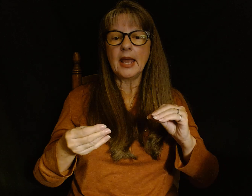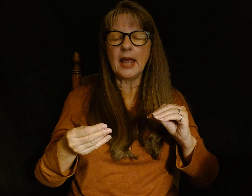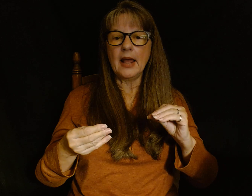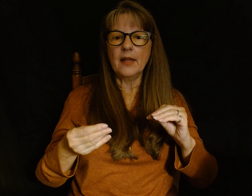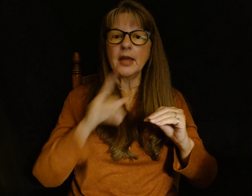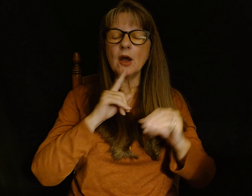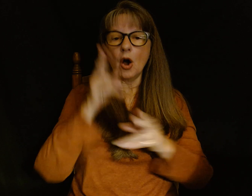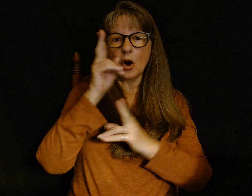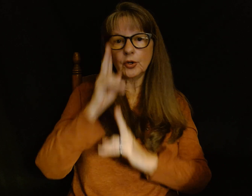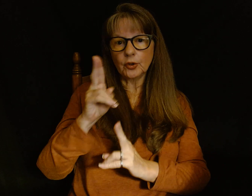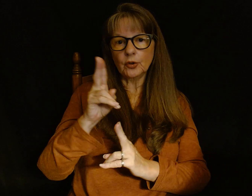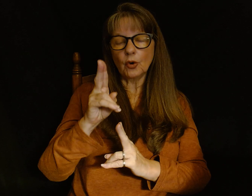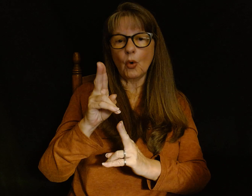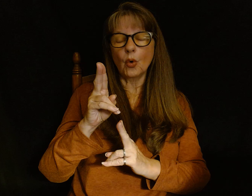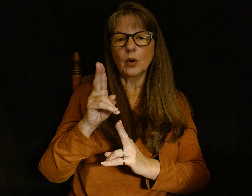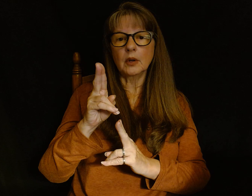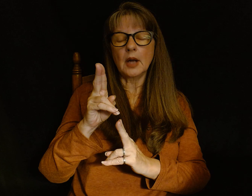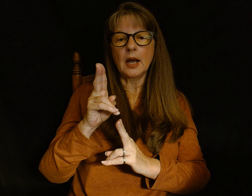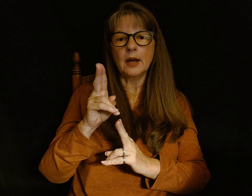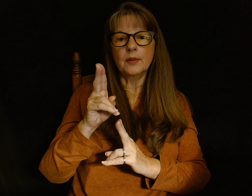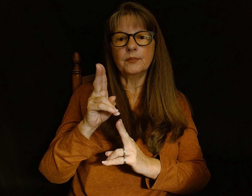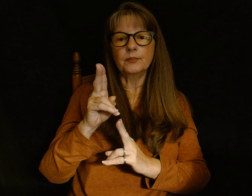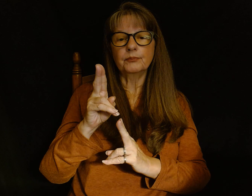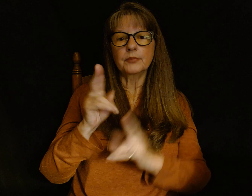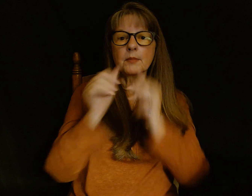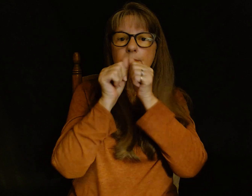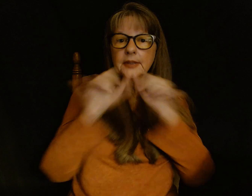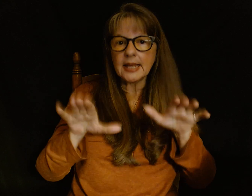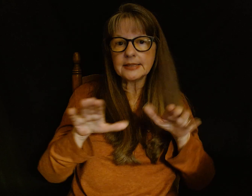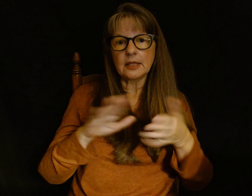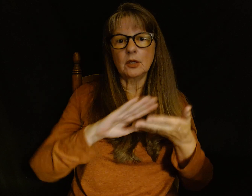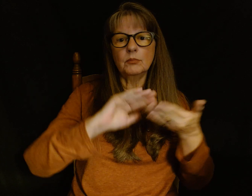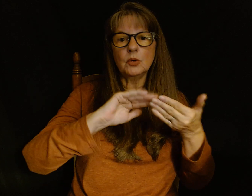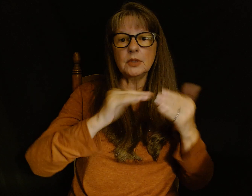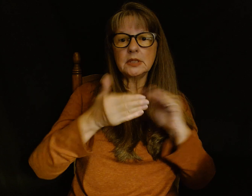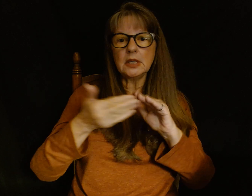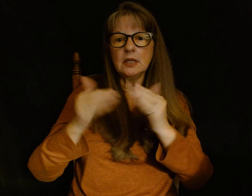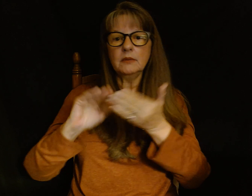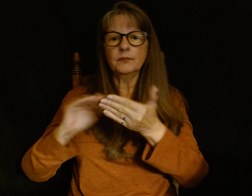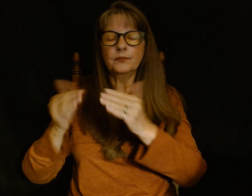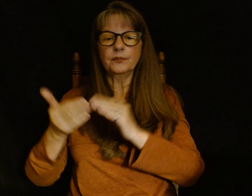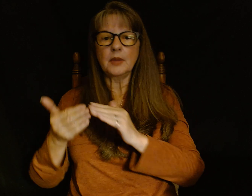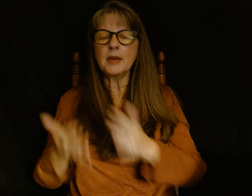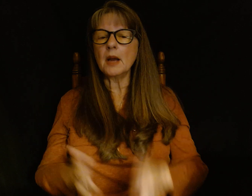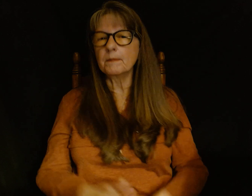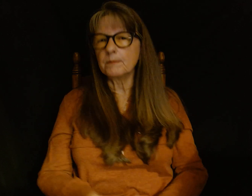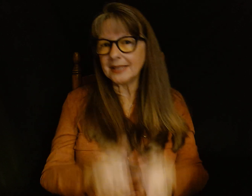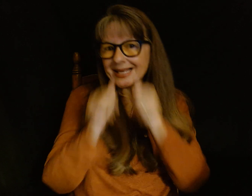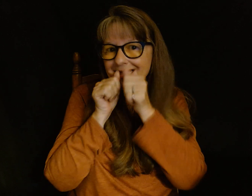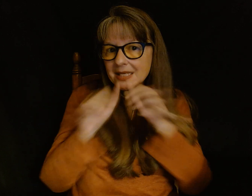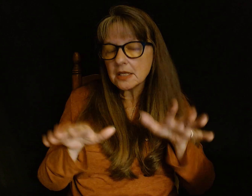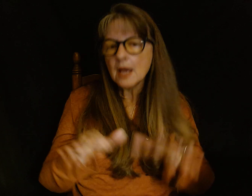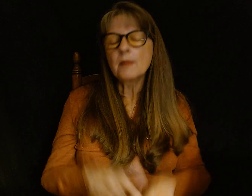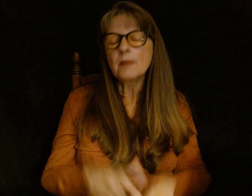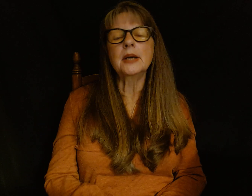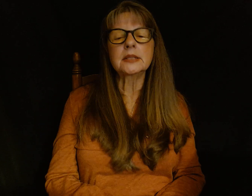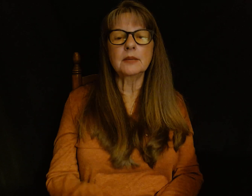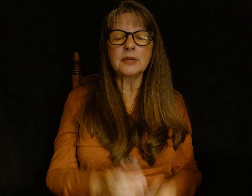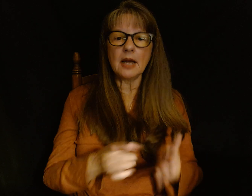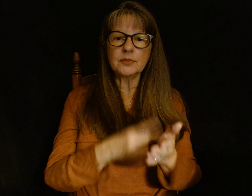And they honor or bless the community. They may not bless it, but sometimes they'll